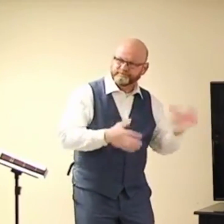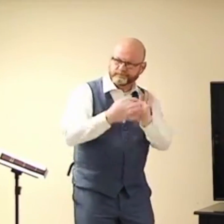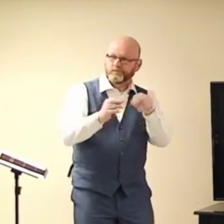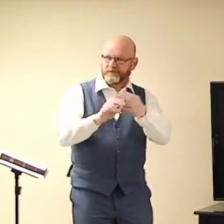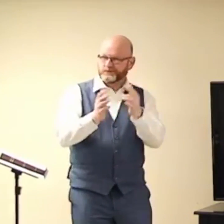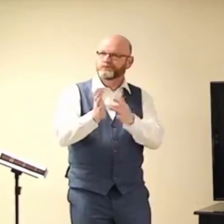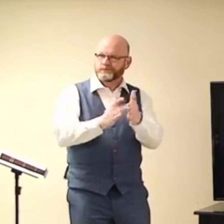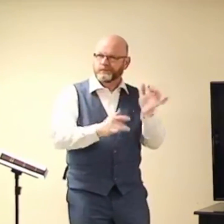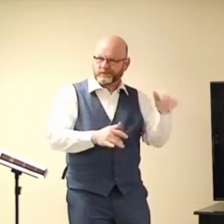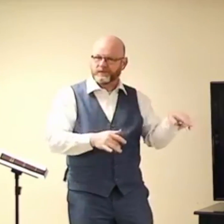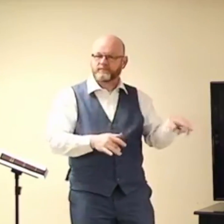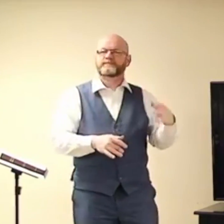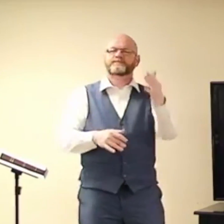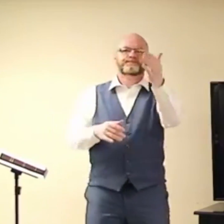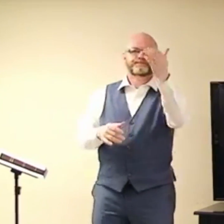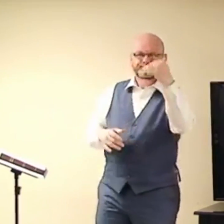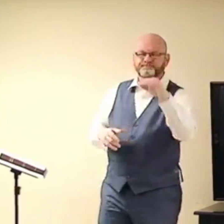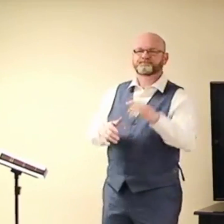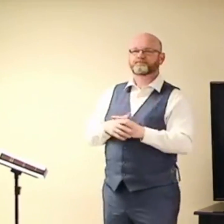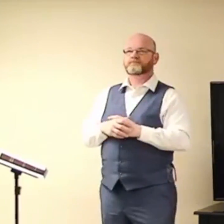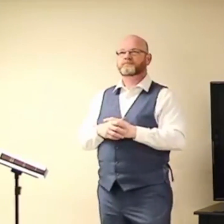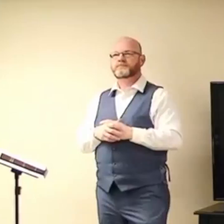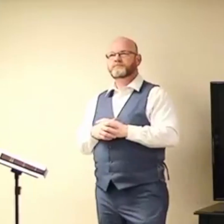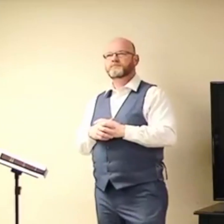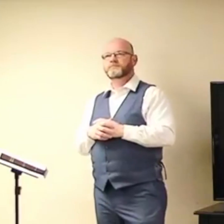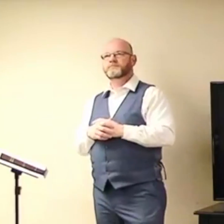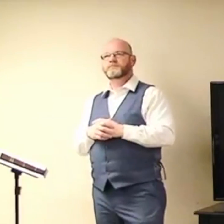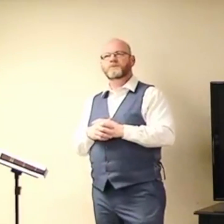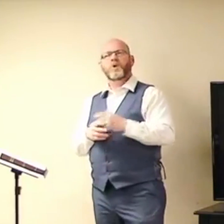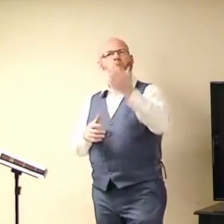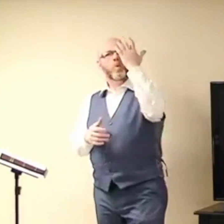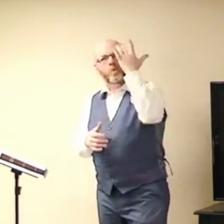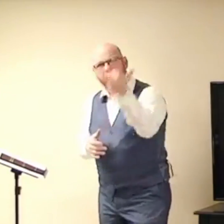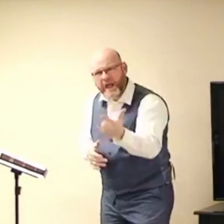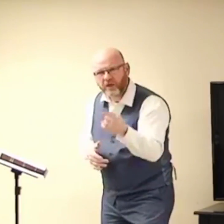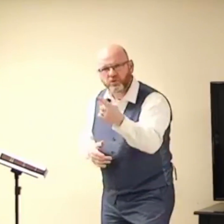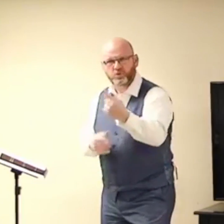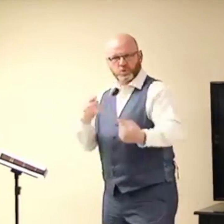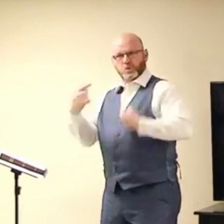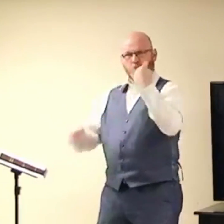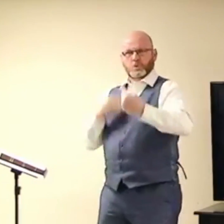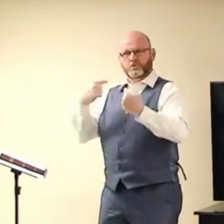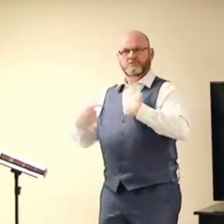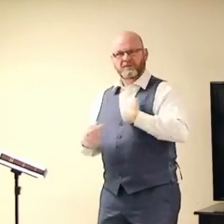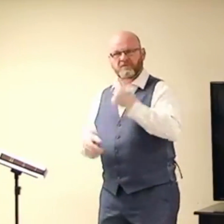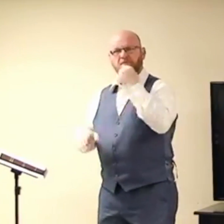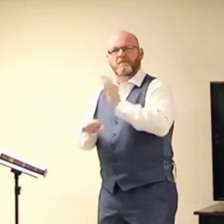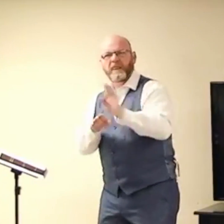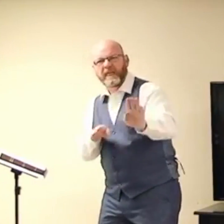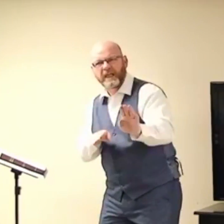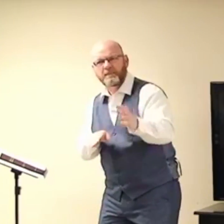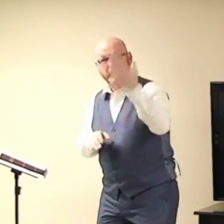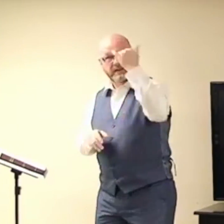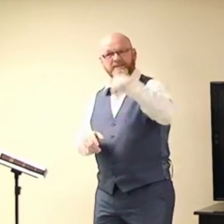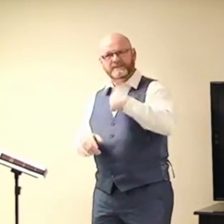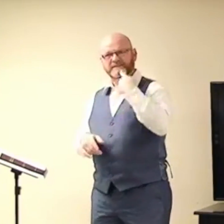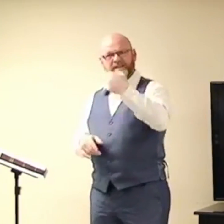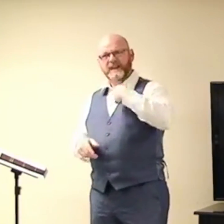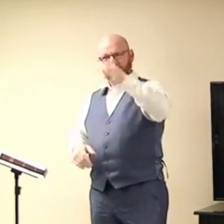That being Jesus, he was sent into the world by God. Why then do you accuse me of blasphemy because I said